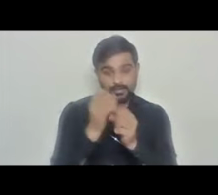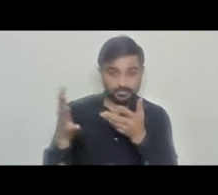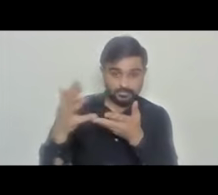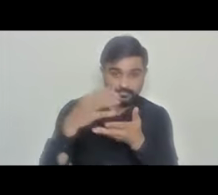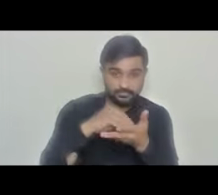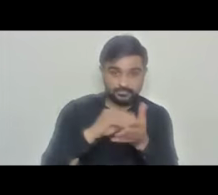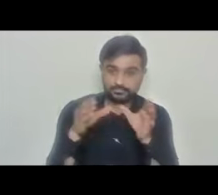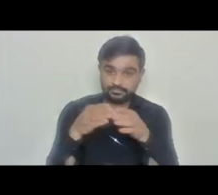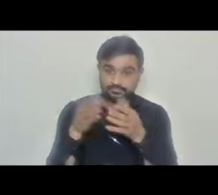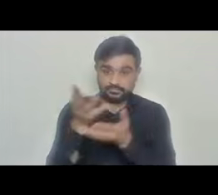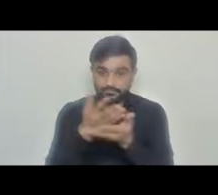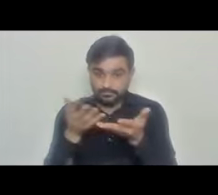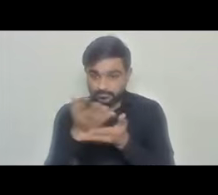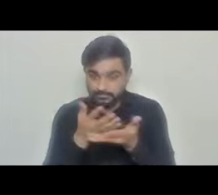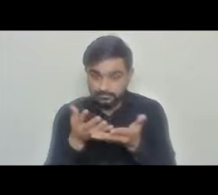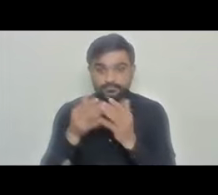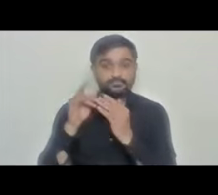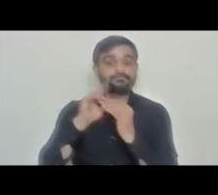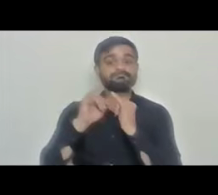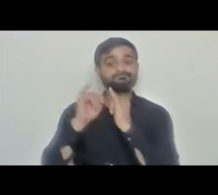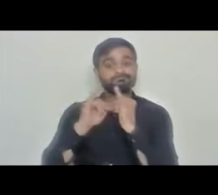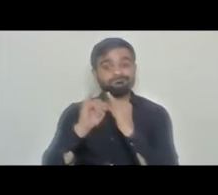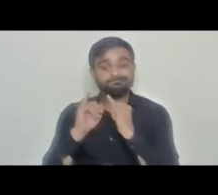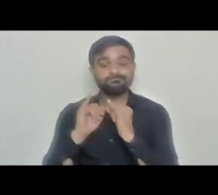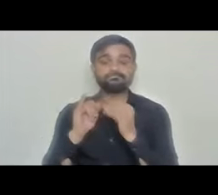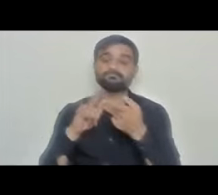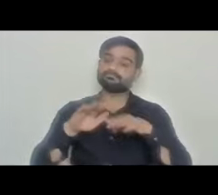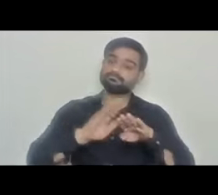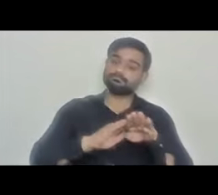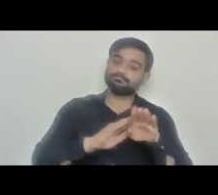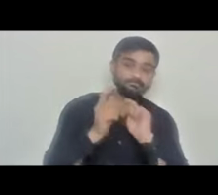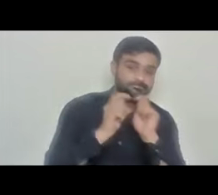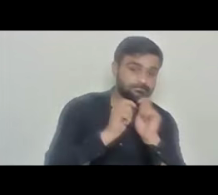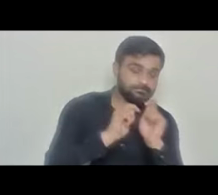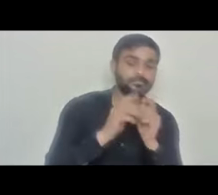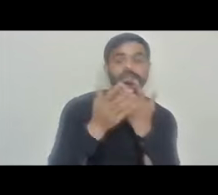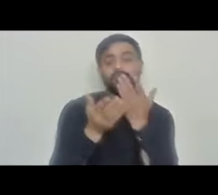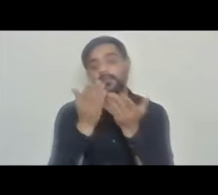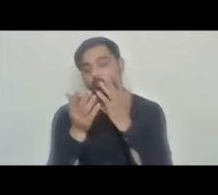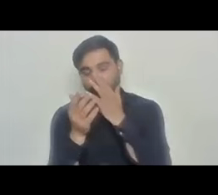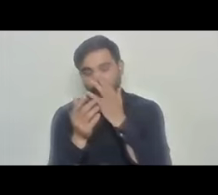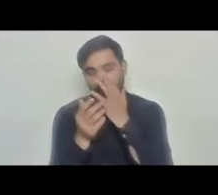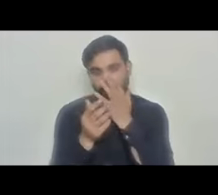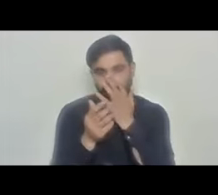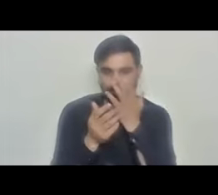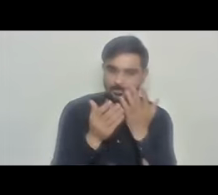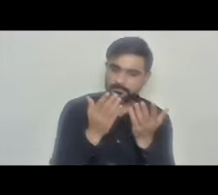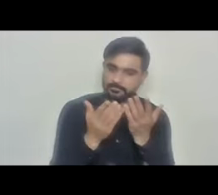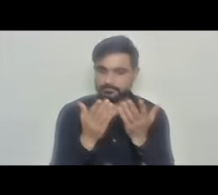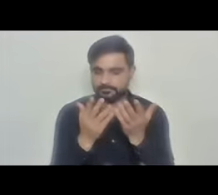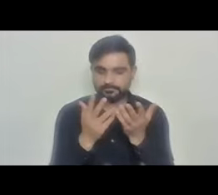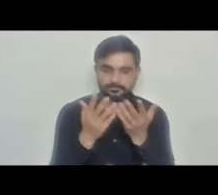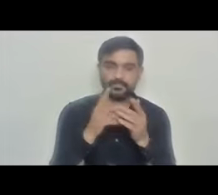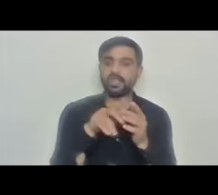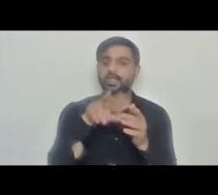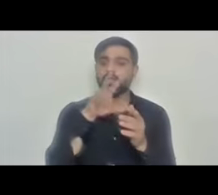group discussions, through in-depth interviews, maybe through journaling, or even maybe through, if not